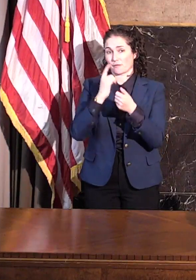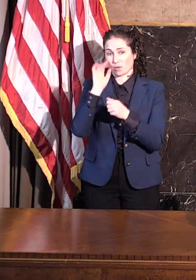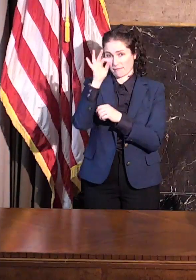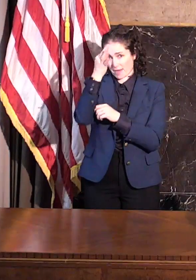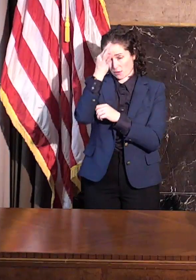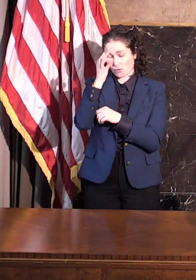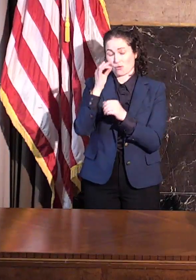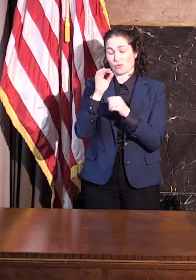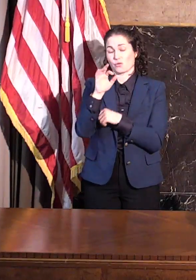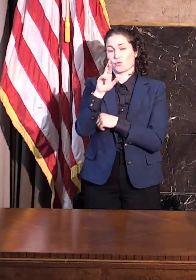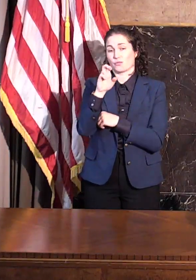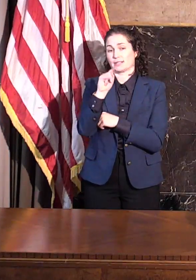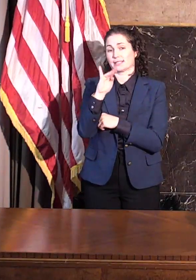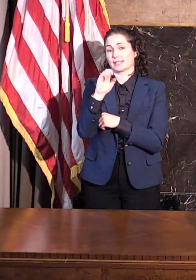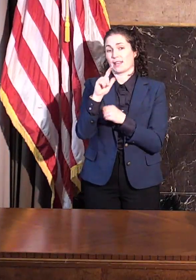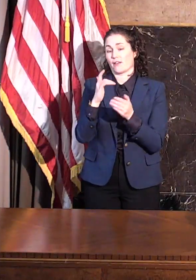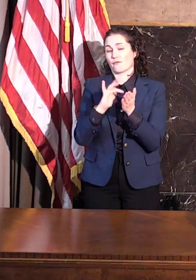crucial time for us.